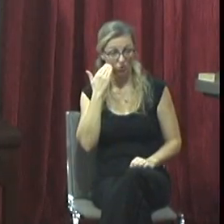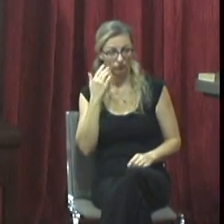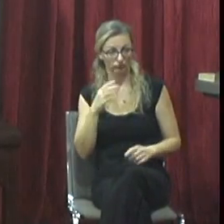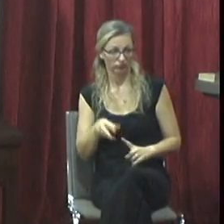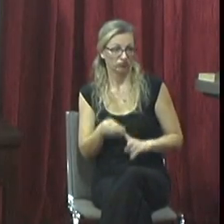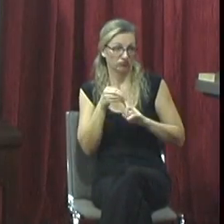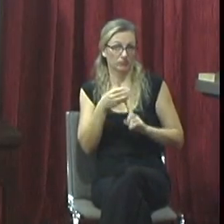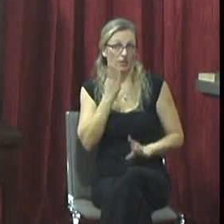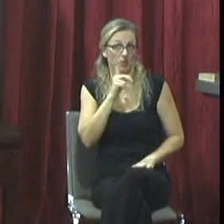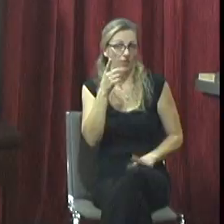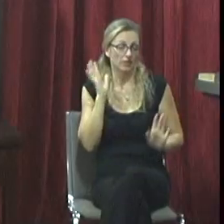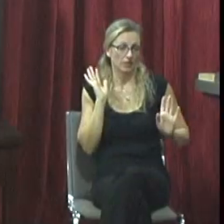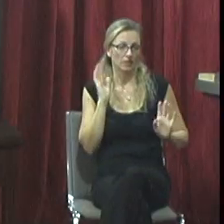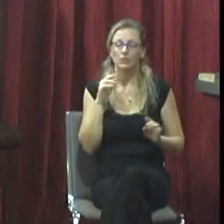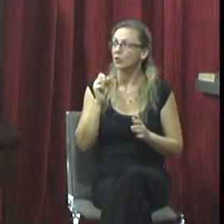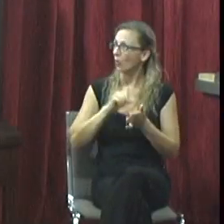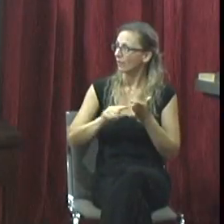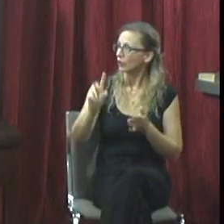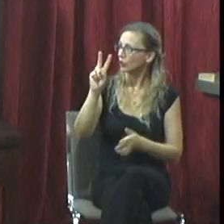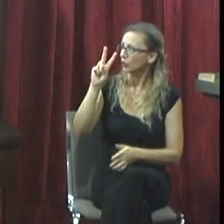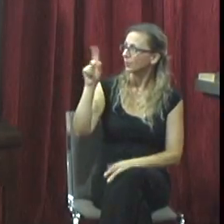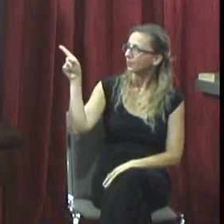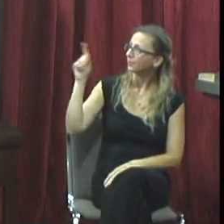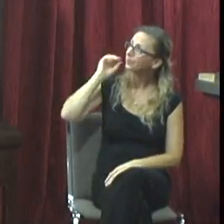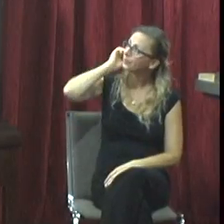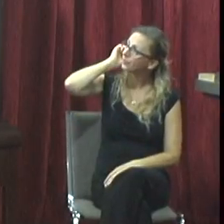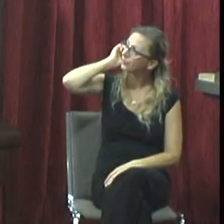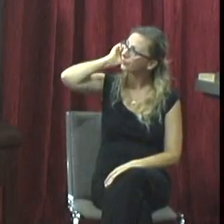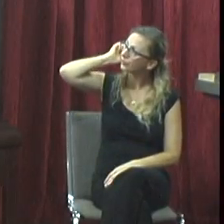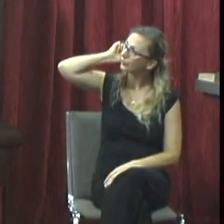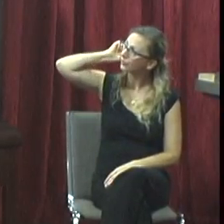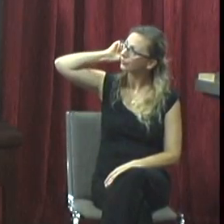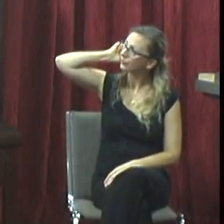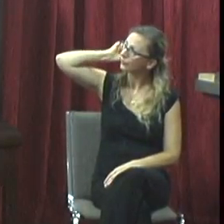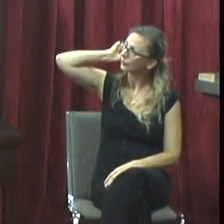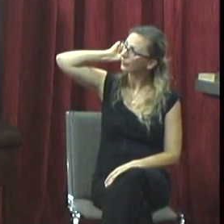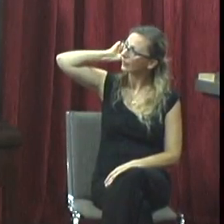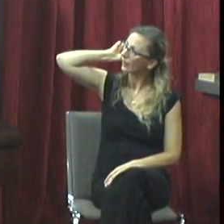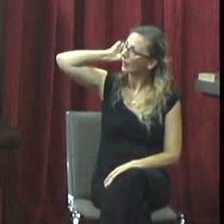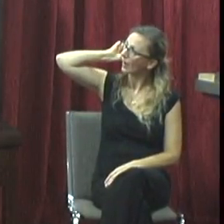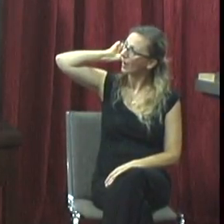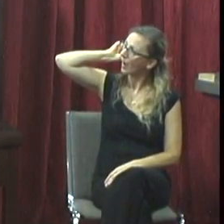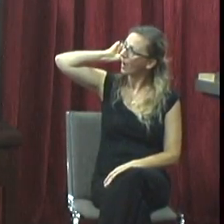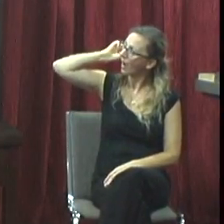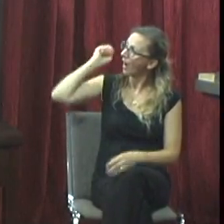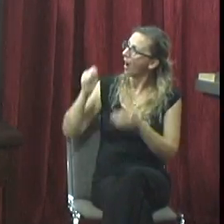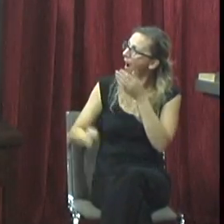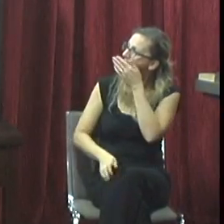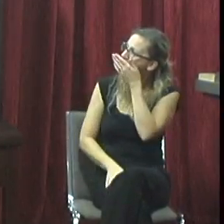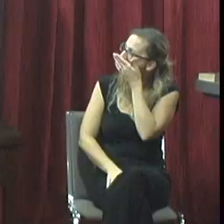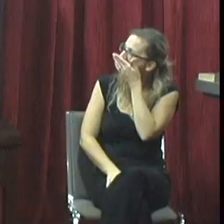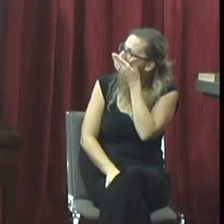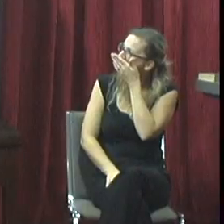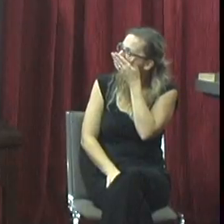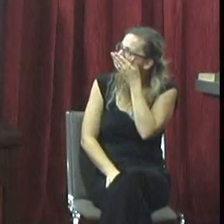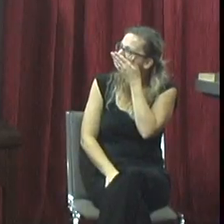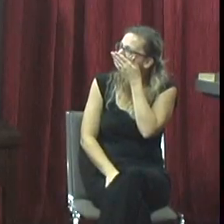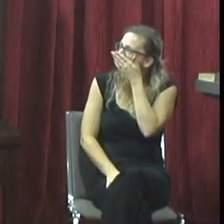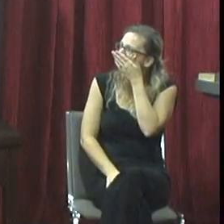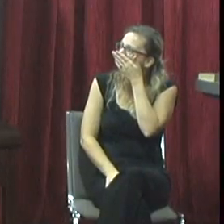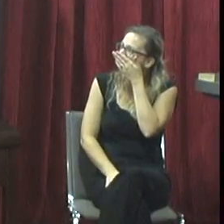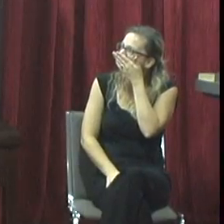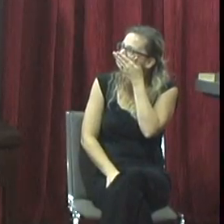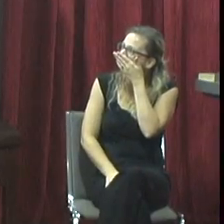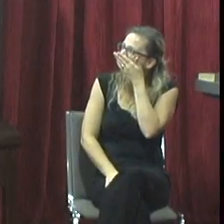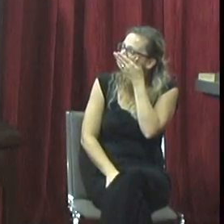her family. In verse 2, "Now Joshua sent men from Jericho to Ai, which is near Beth Aven, east